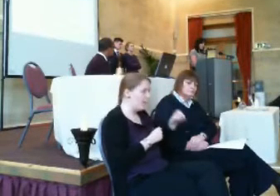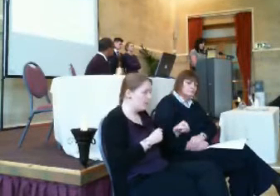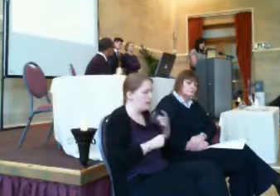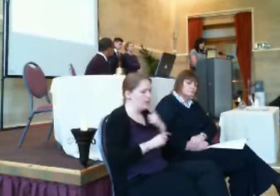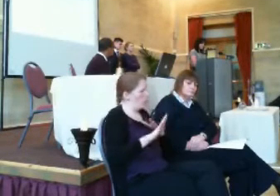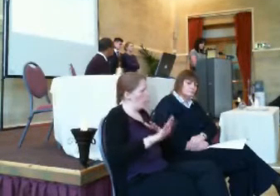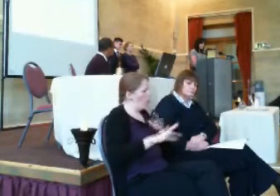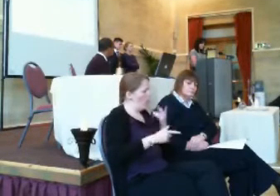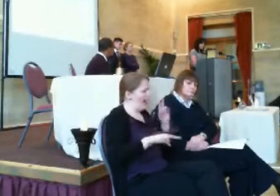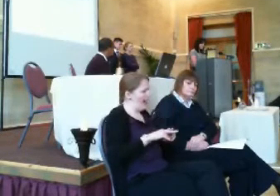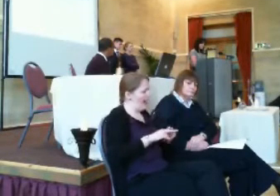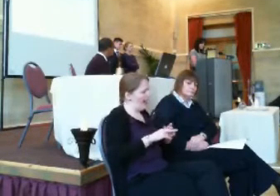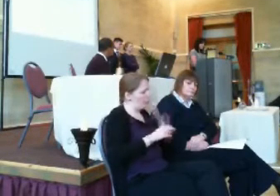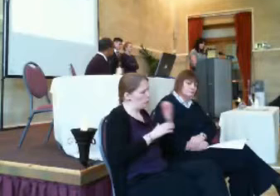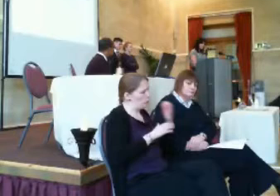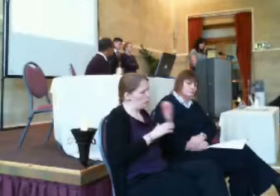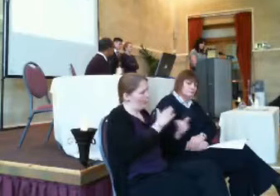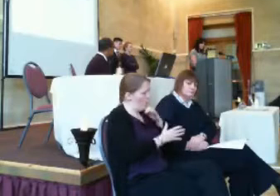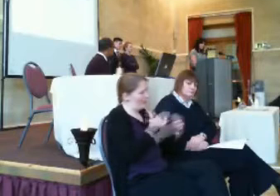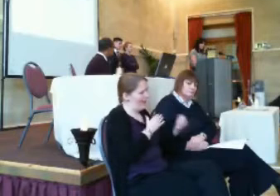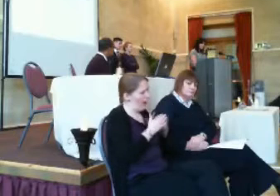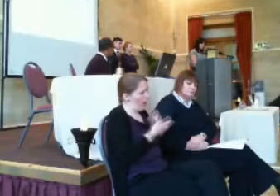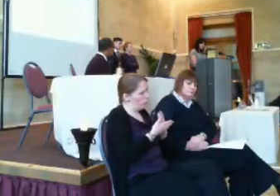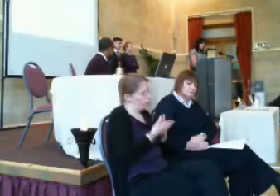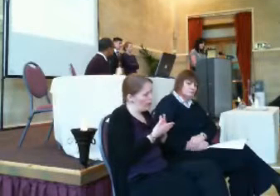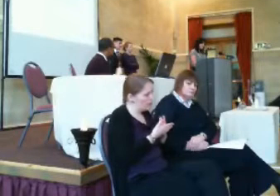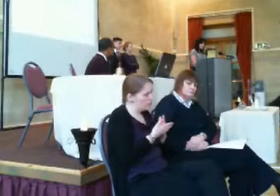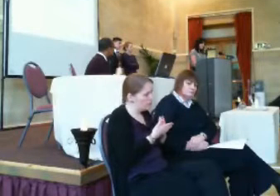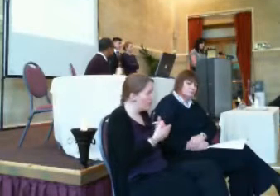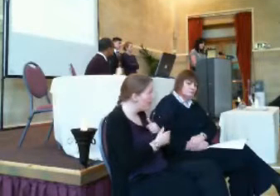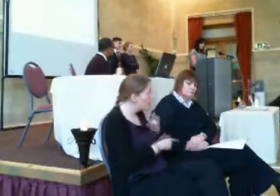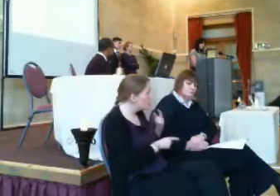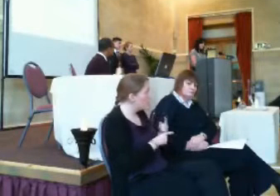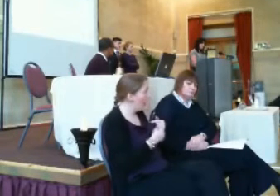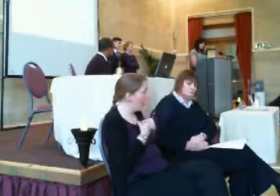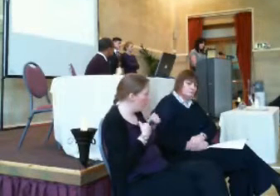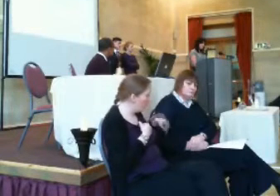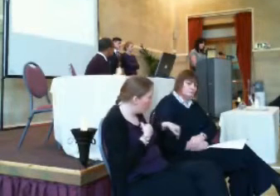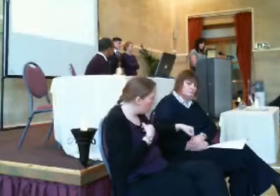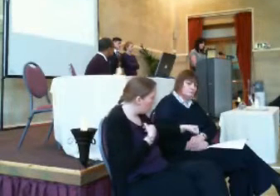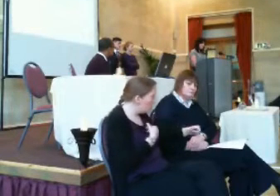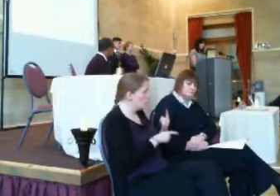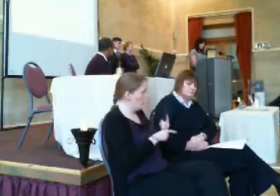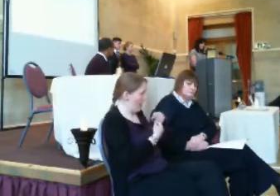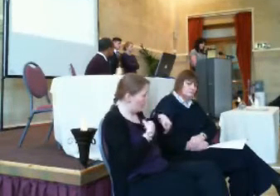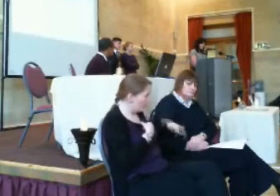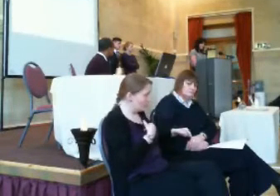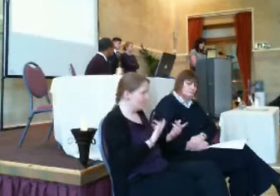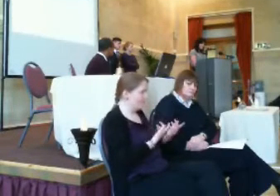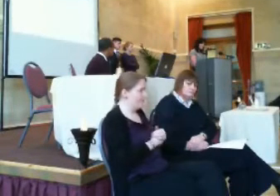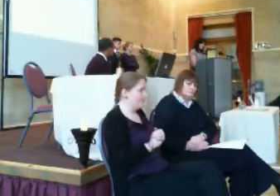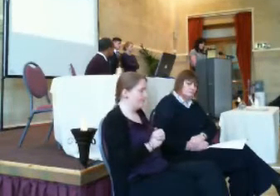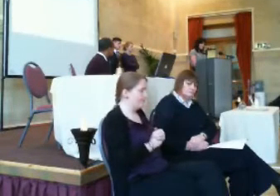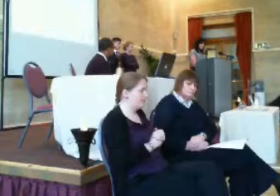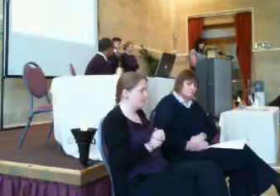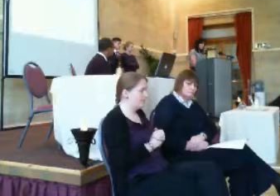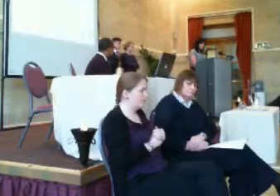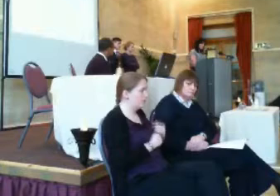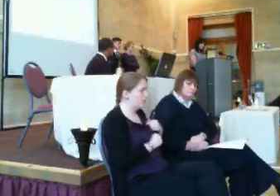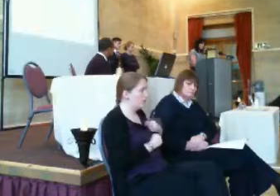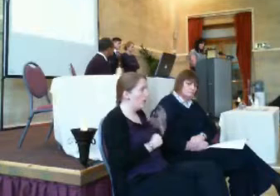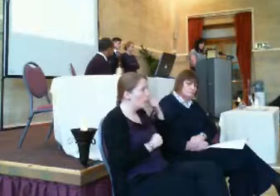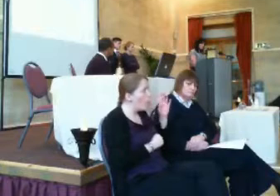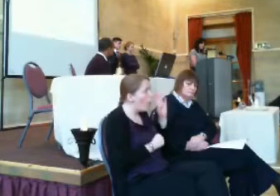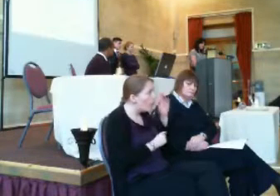them in, they'll steal our daily bread. He was talking of you and me, my dear. He was talking of you and me. Thought I heard the